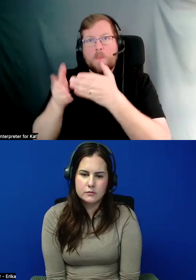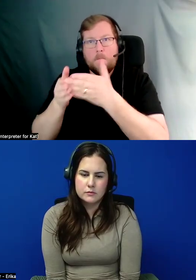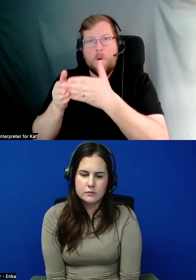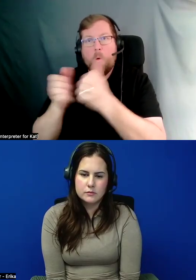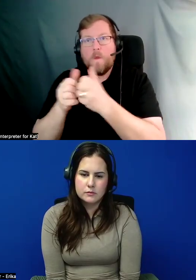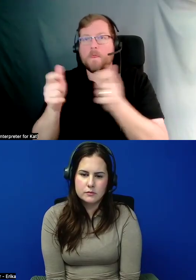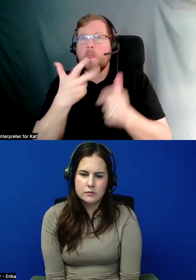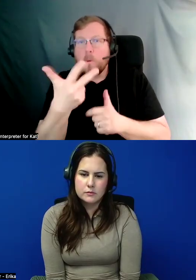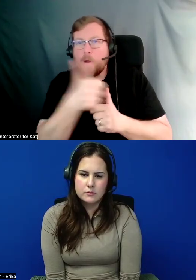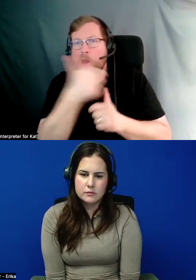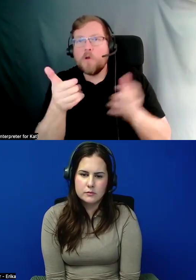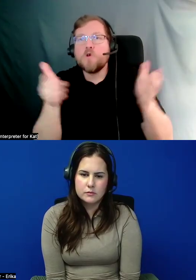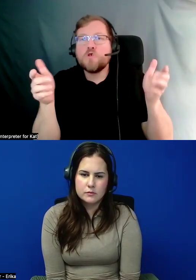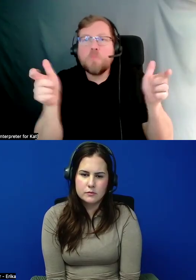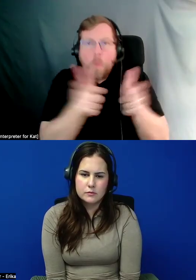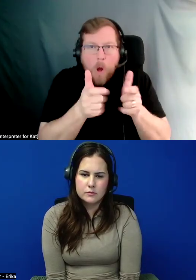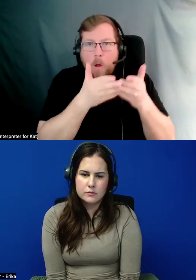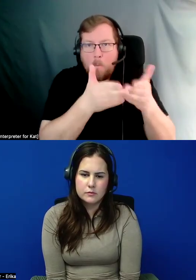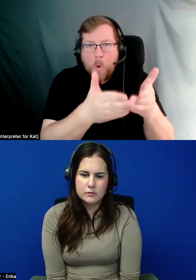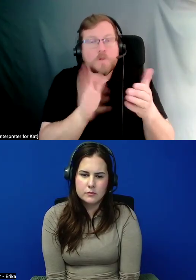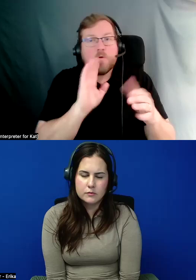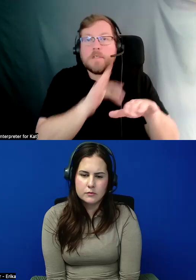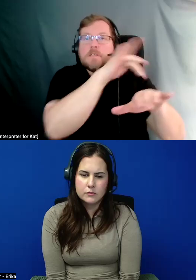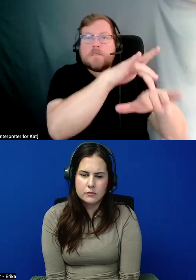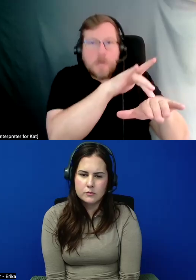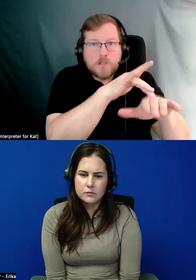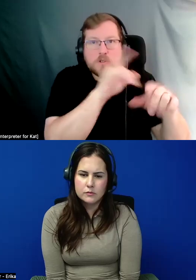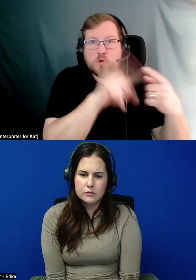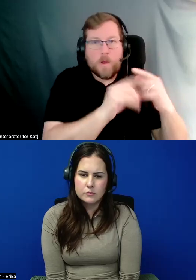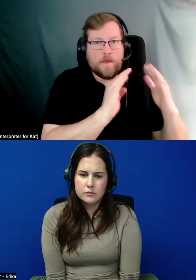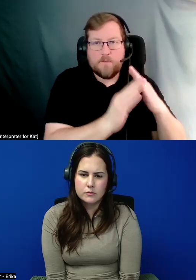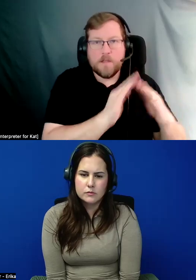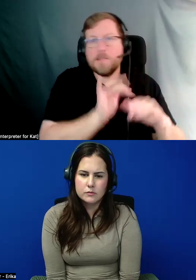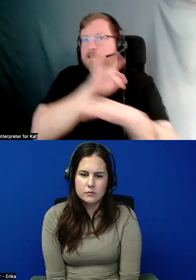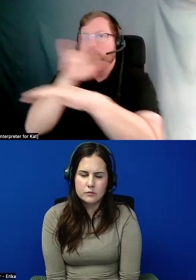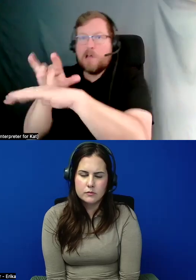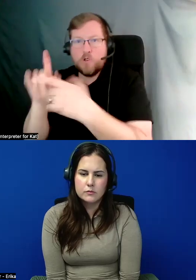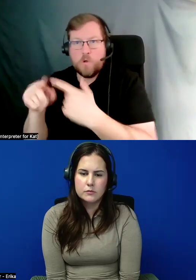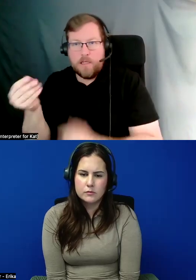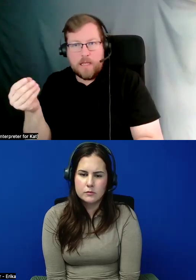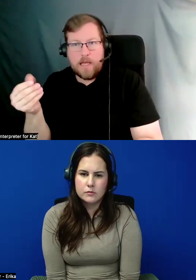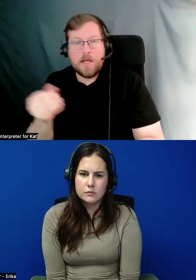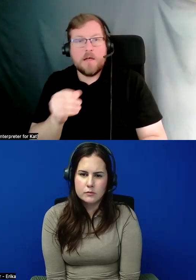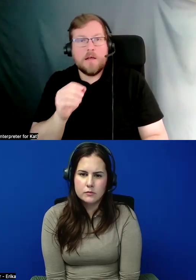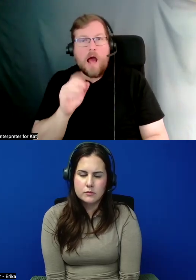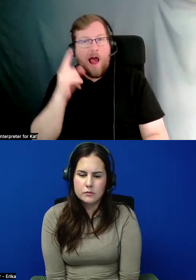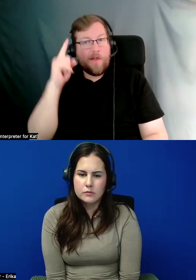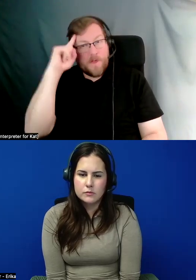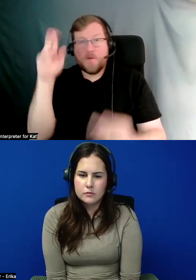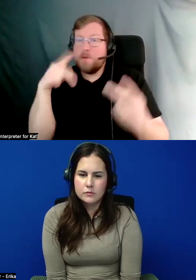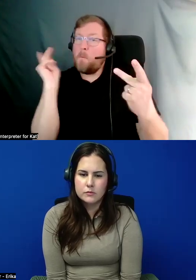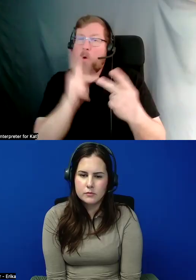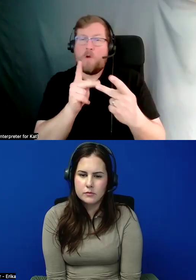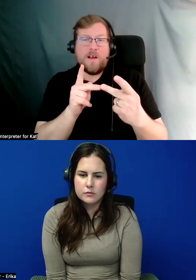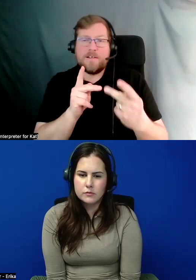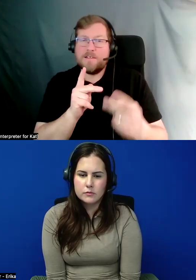smaller boats to get to the land or to get to the village. So I thought it was just like a purpose. I thought it was just